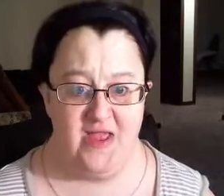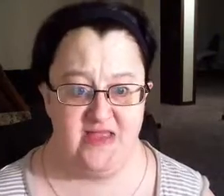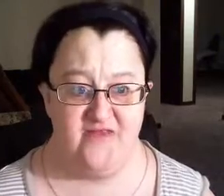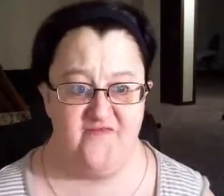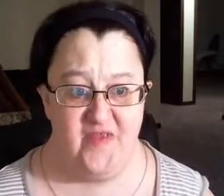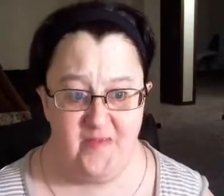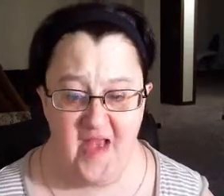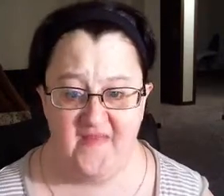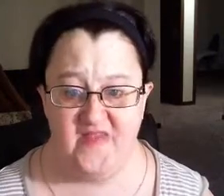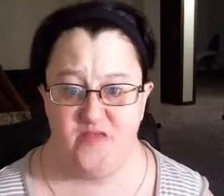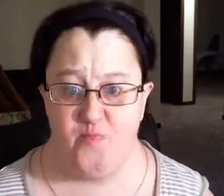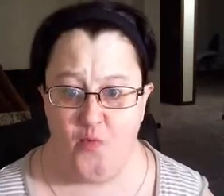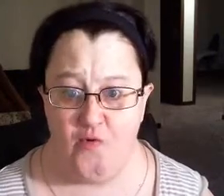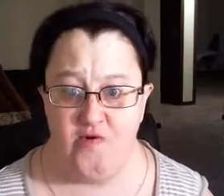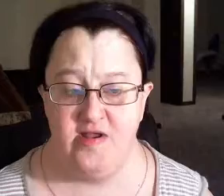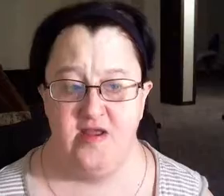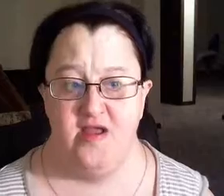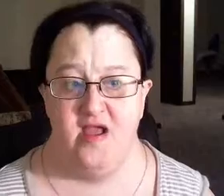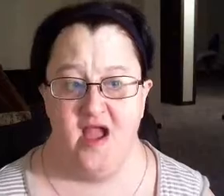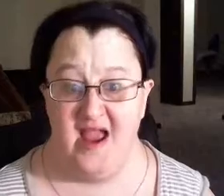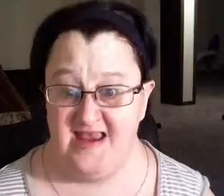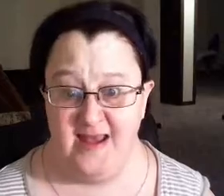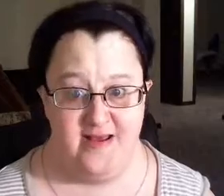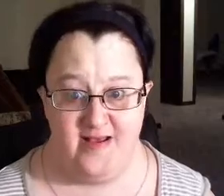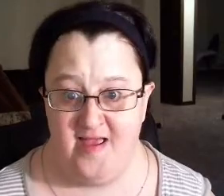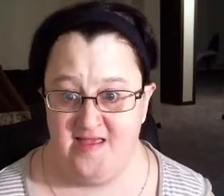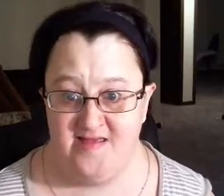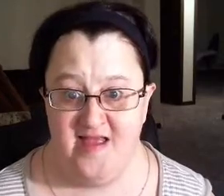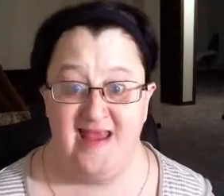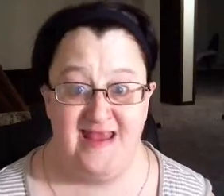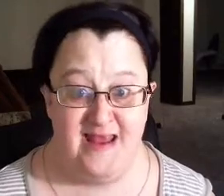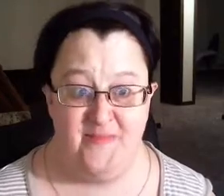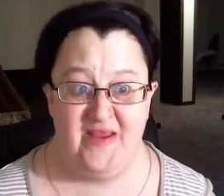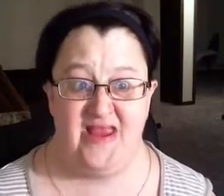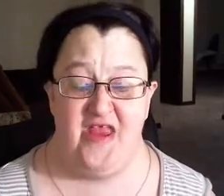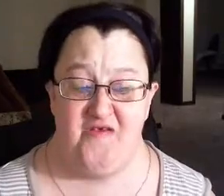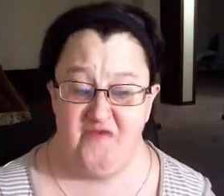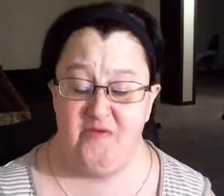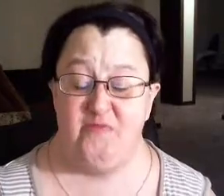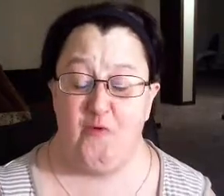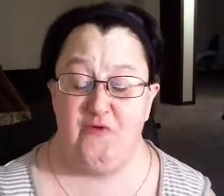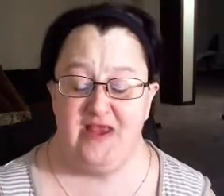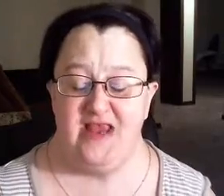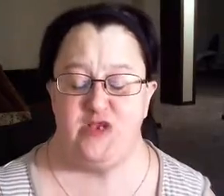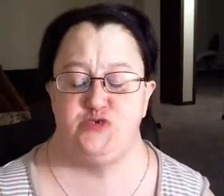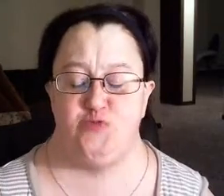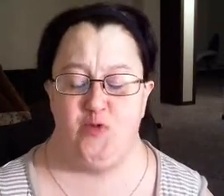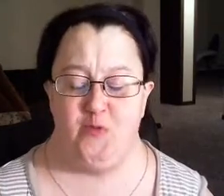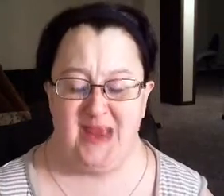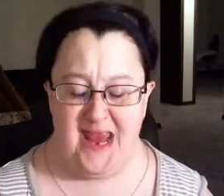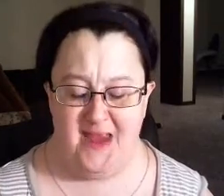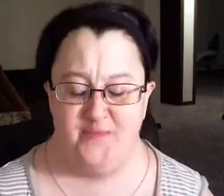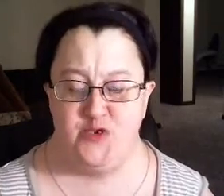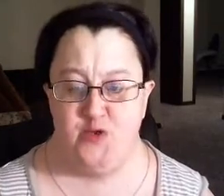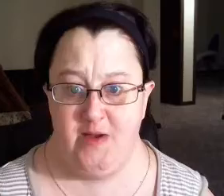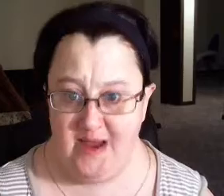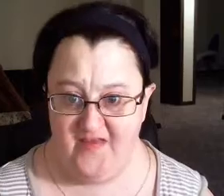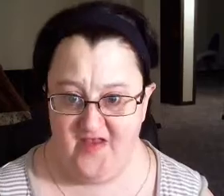positive feedback the support i need it guys i need because every morning it's a struggle when i get up and do anything